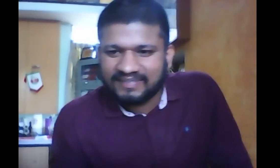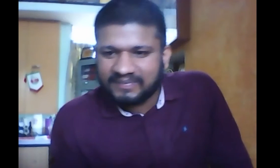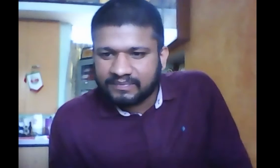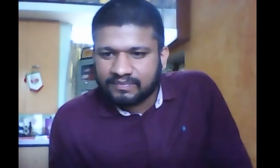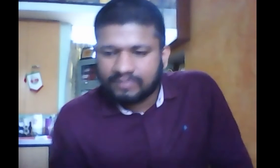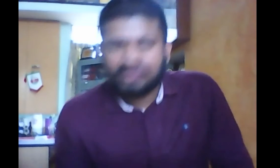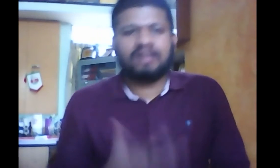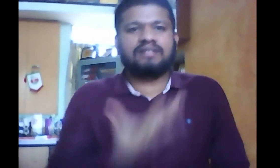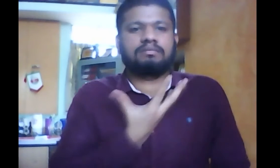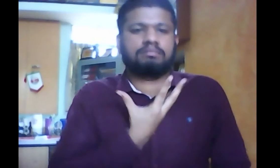Sad.